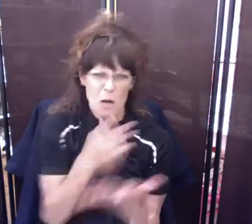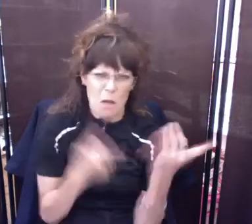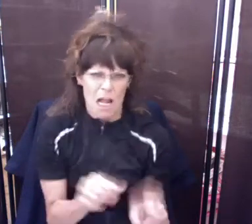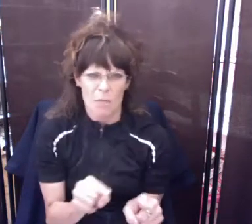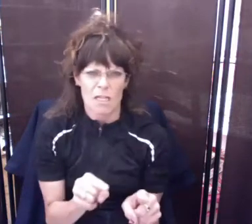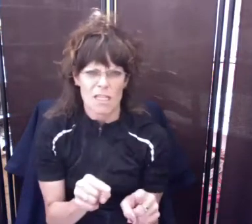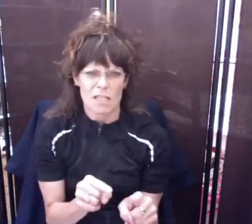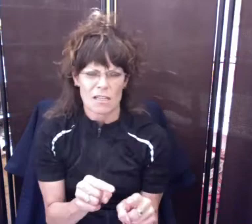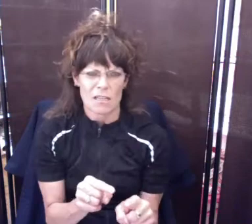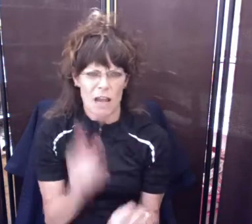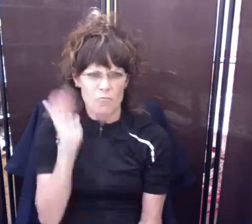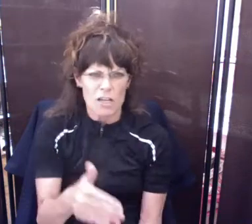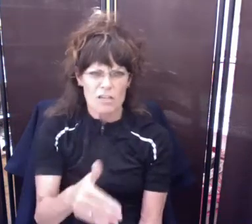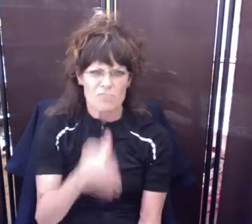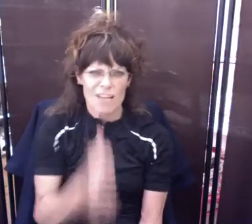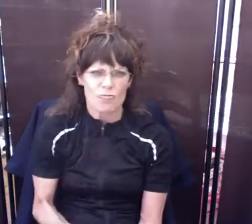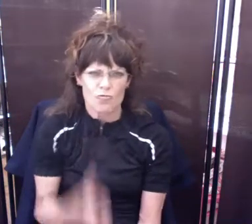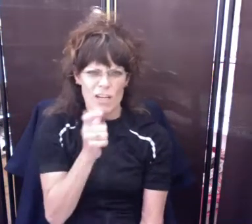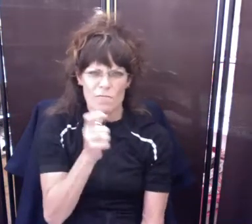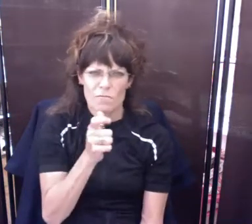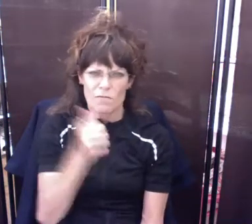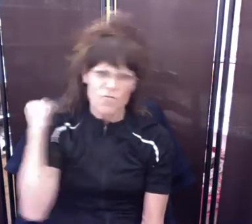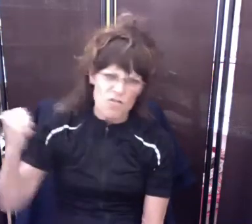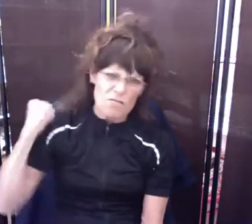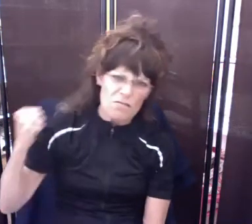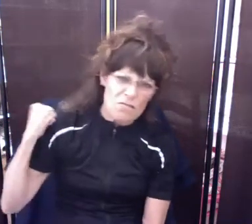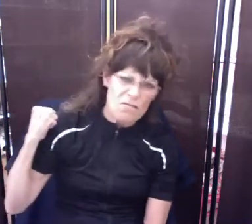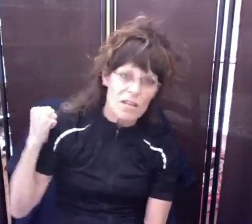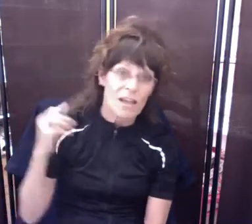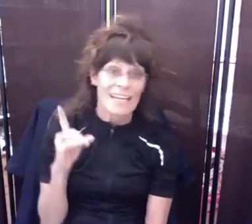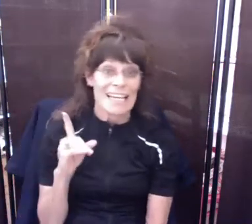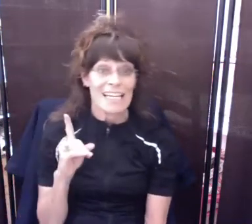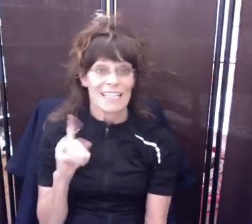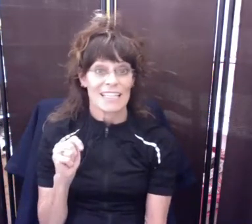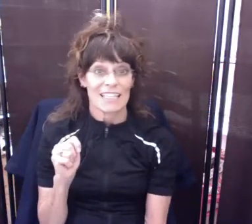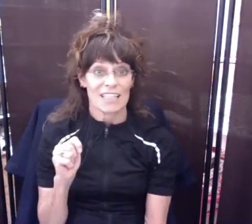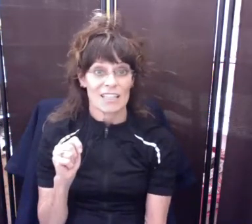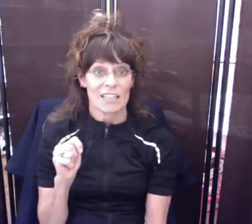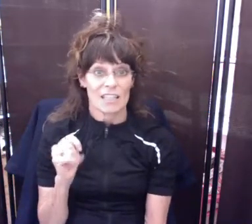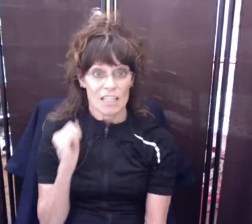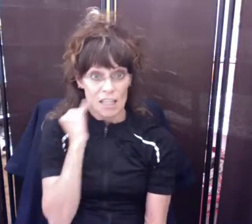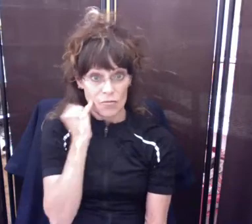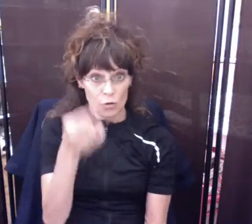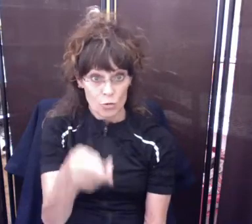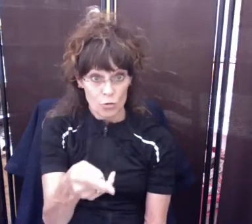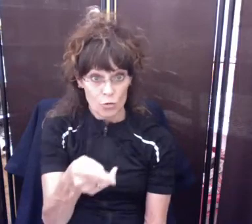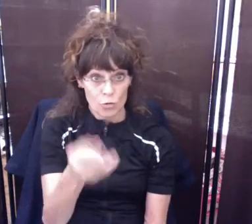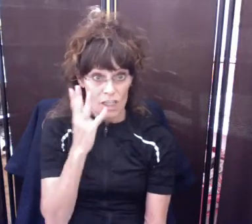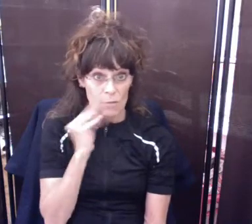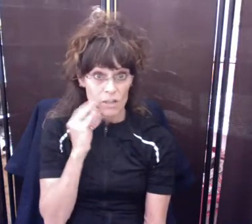not going to drink. And I went into the DTs. And if anybody's ever been in the DTs, they're not real